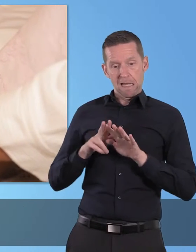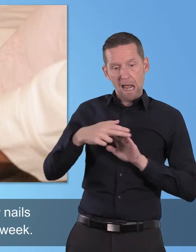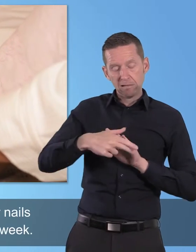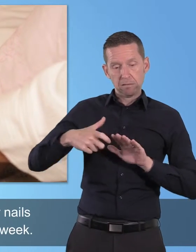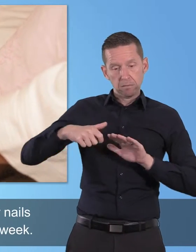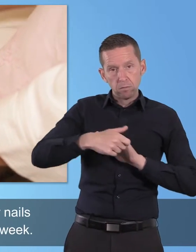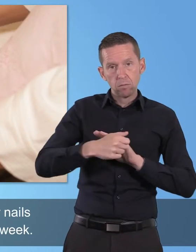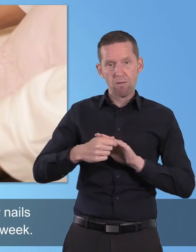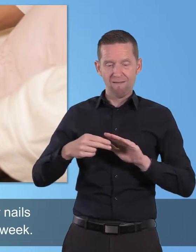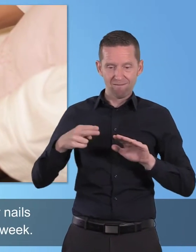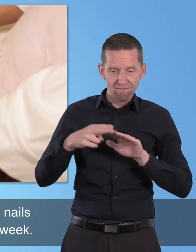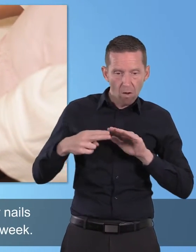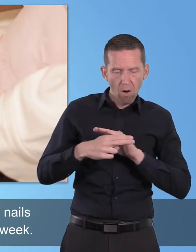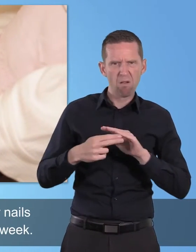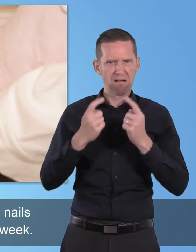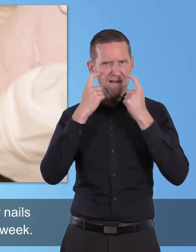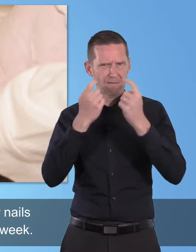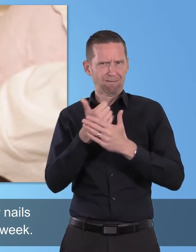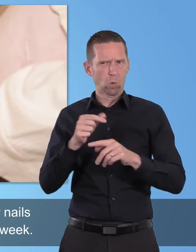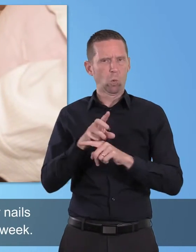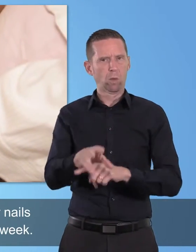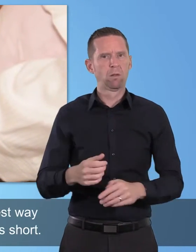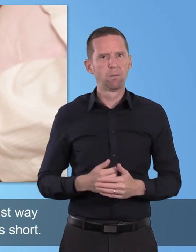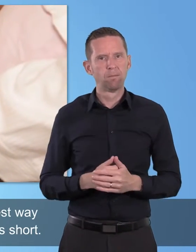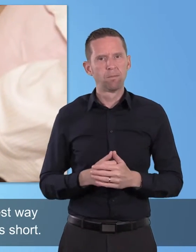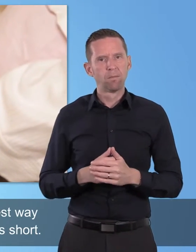File or cut your nails carefully every week.